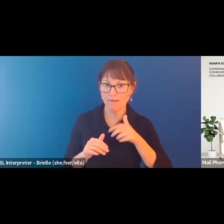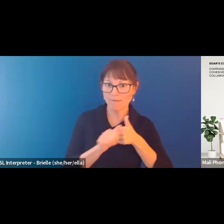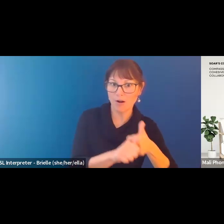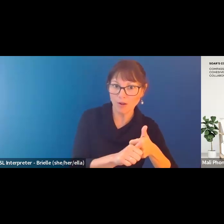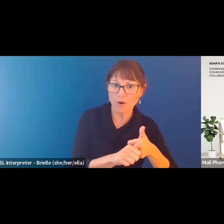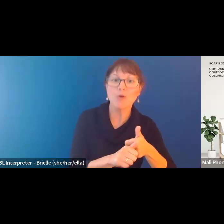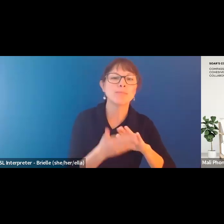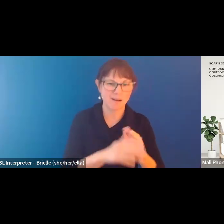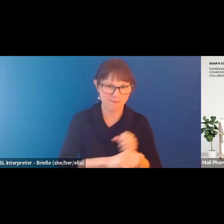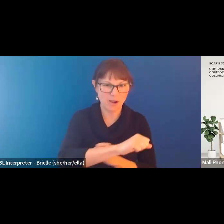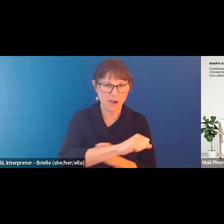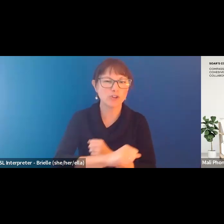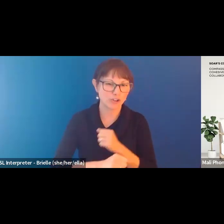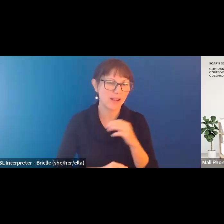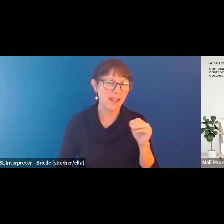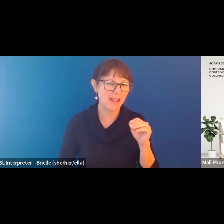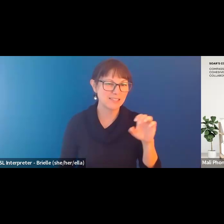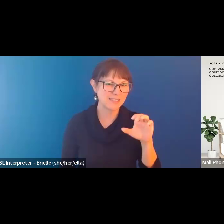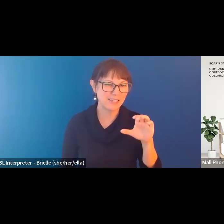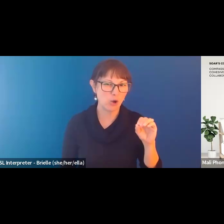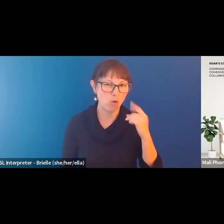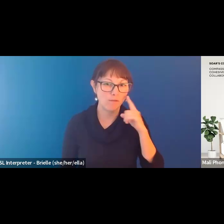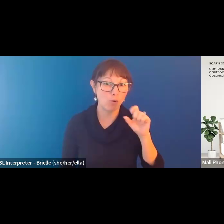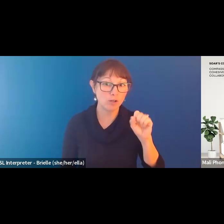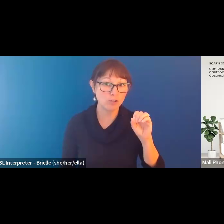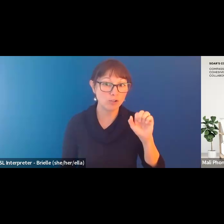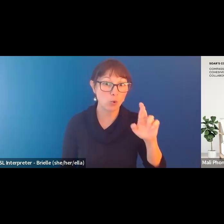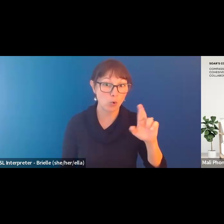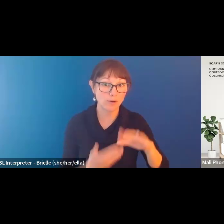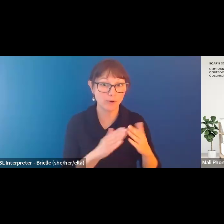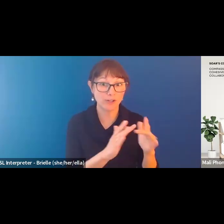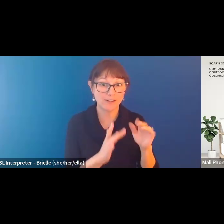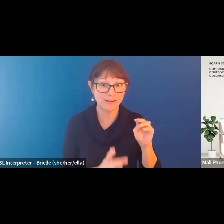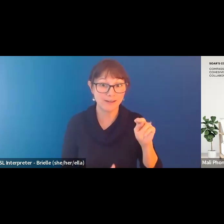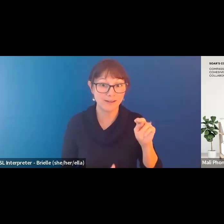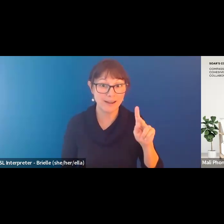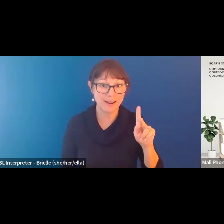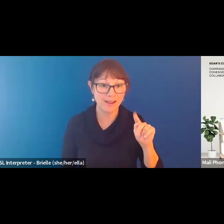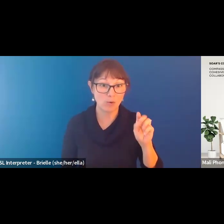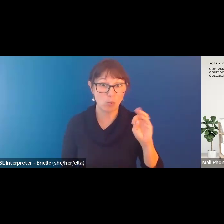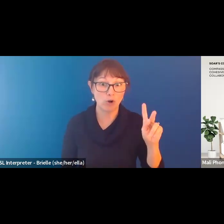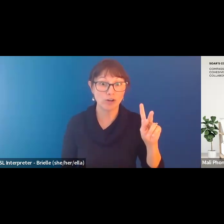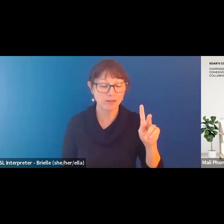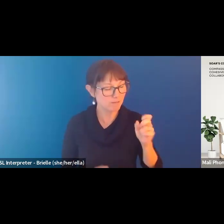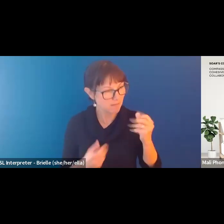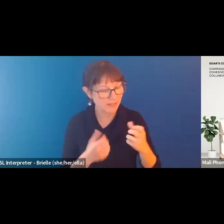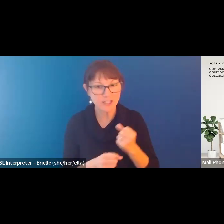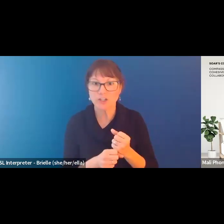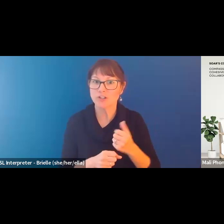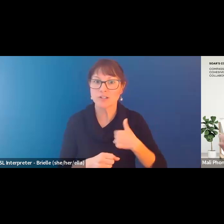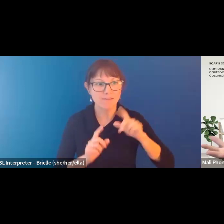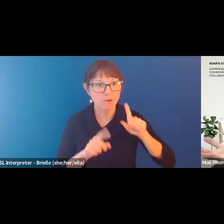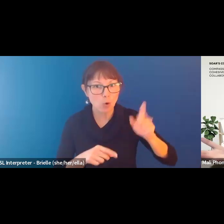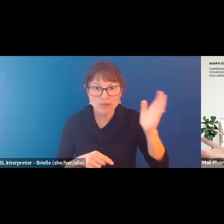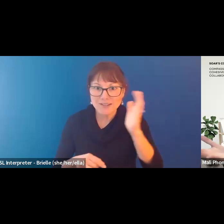Community Network. Over the years, I've been blessed with opportunities to speak, to facilitate, to present in